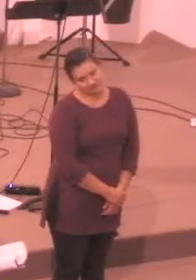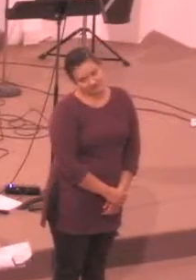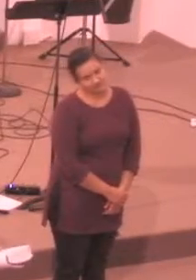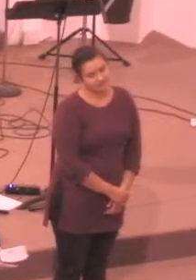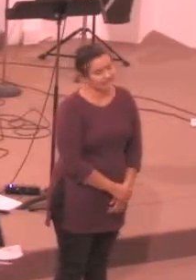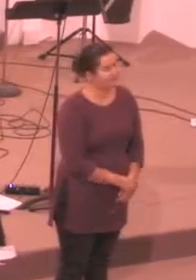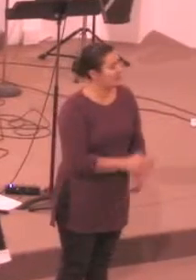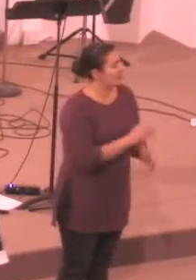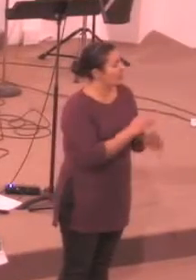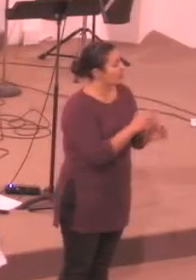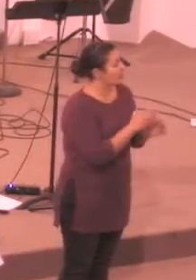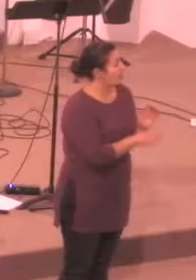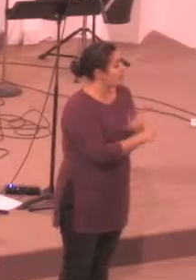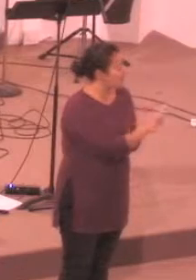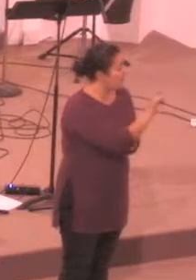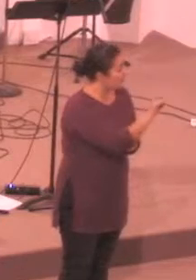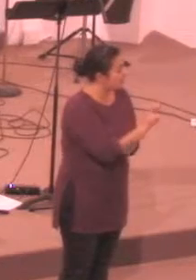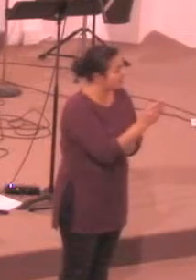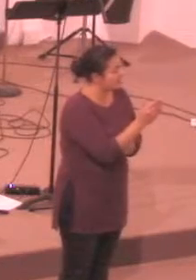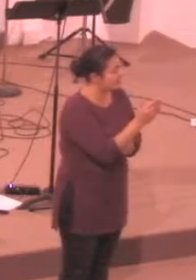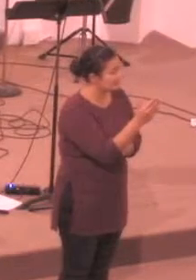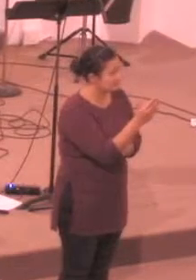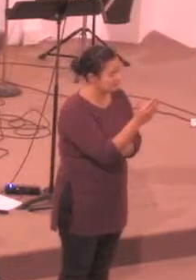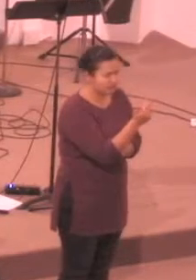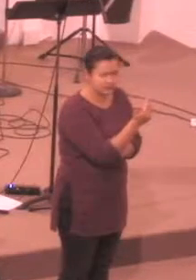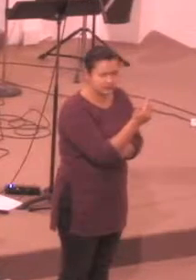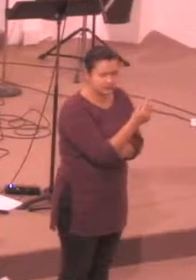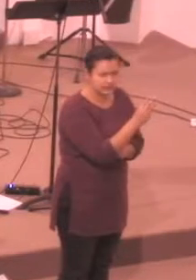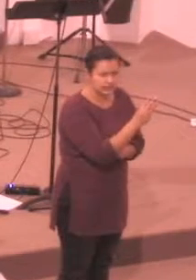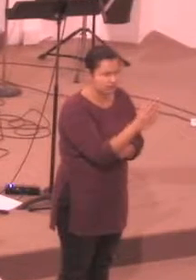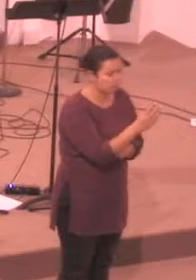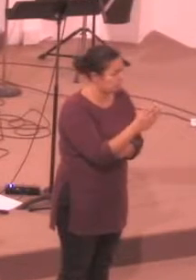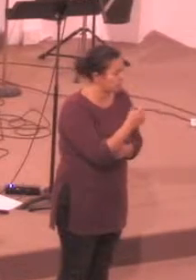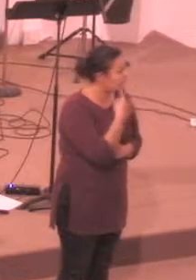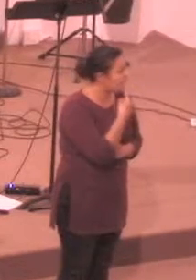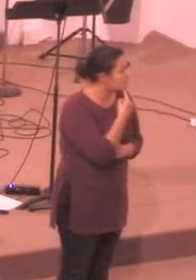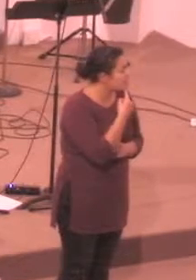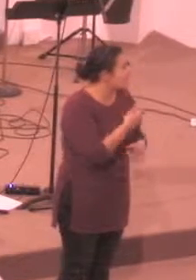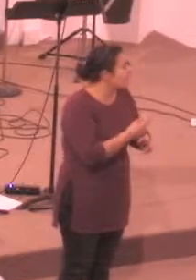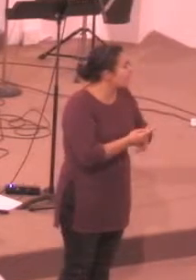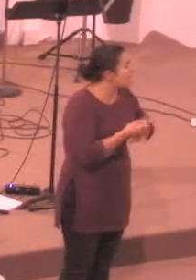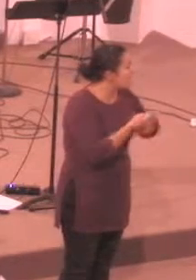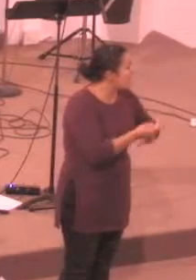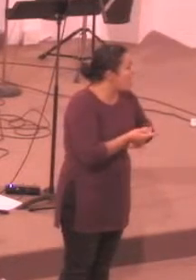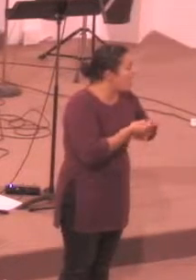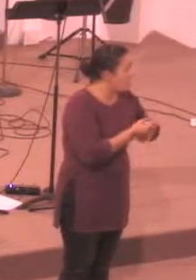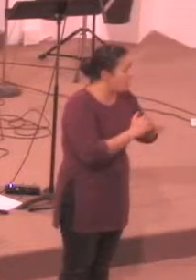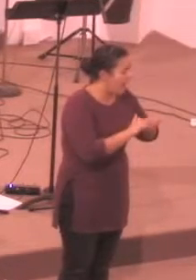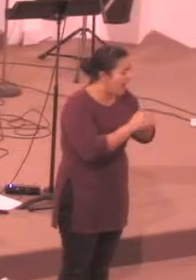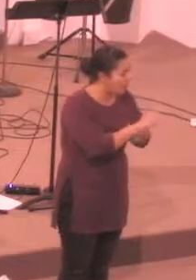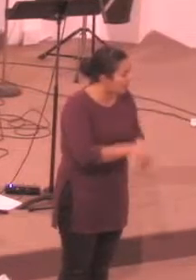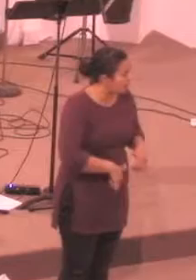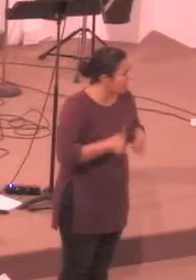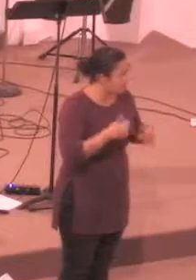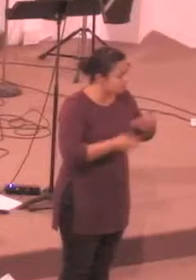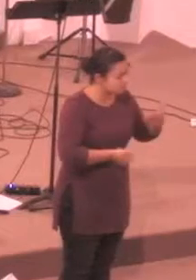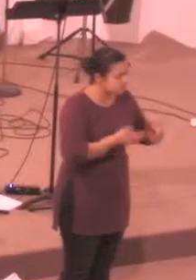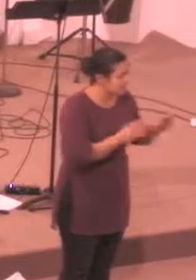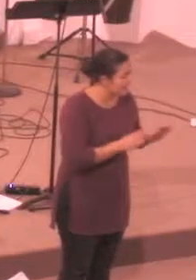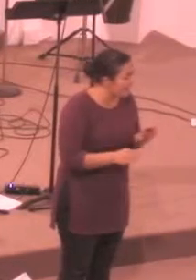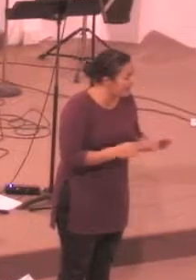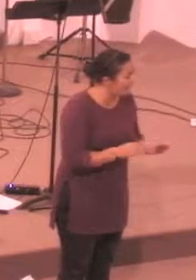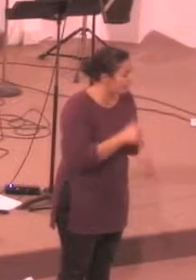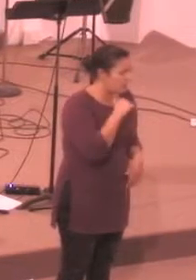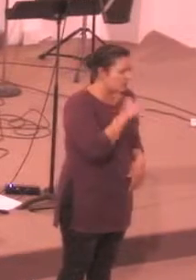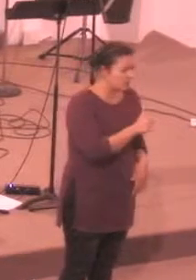Starting in verse 15, says this. Be very careful then how you live. Not as unwise,